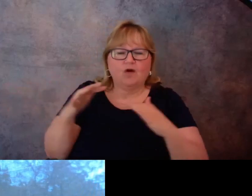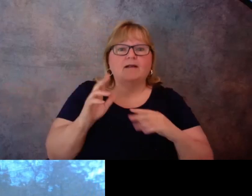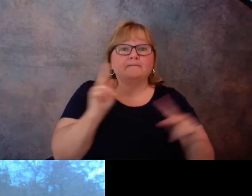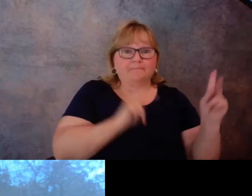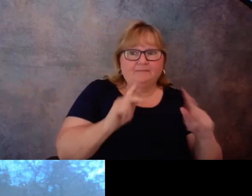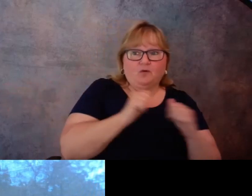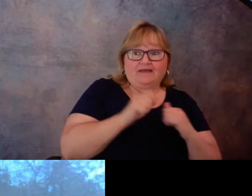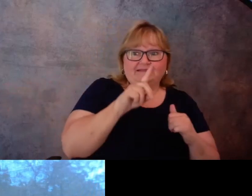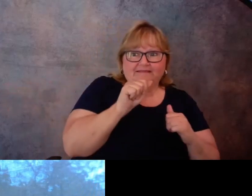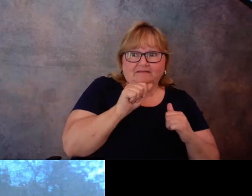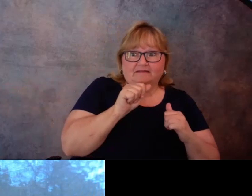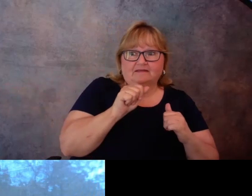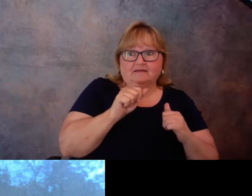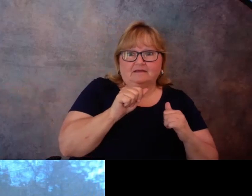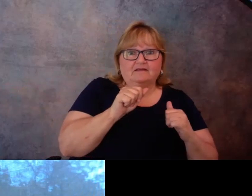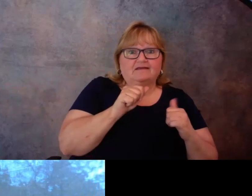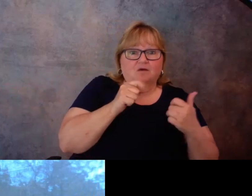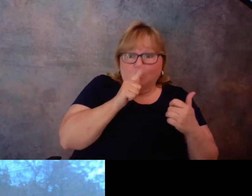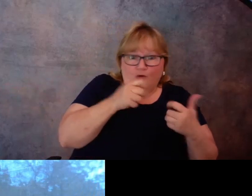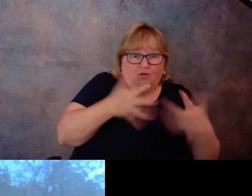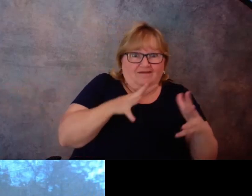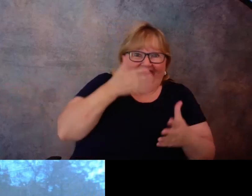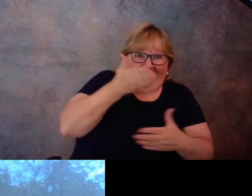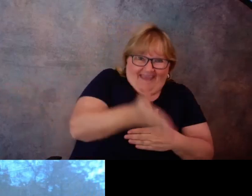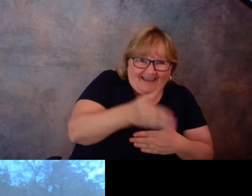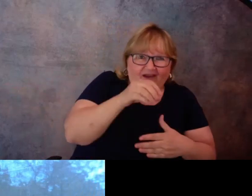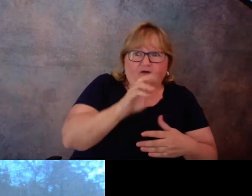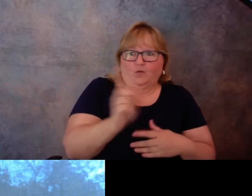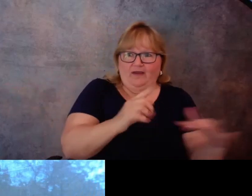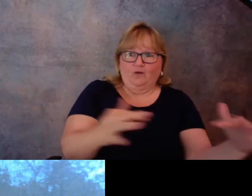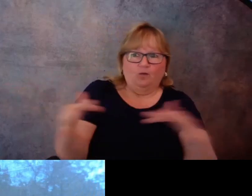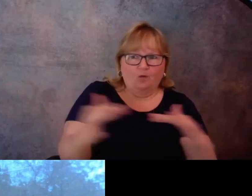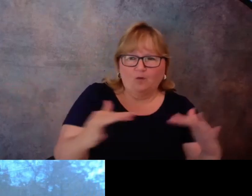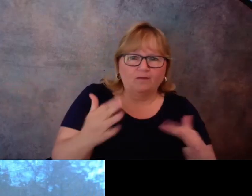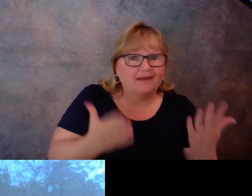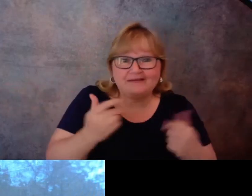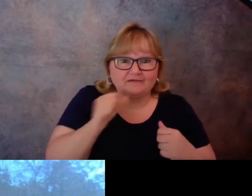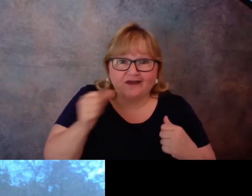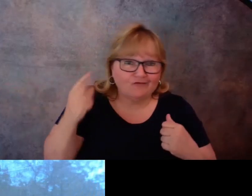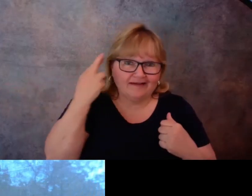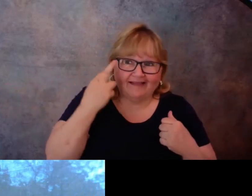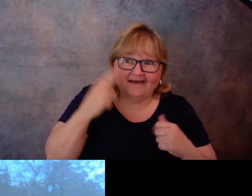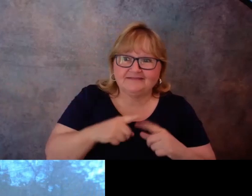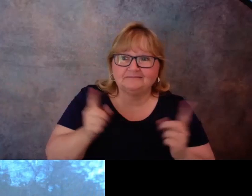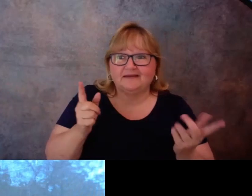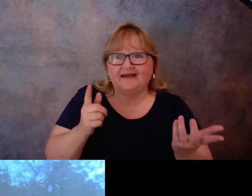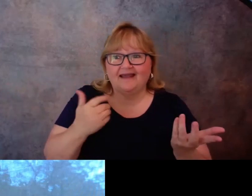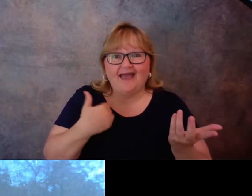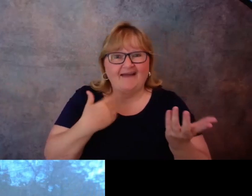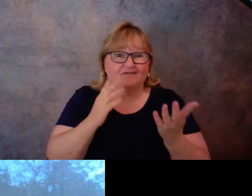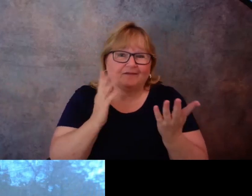disabilities caught up in theater of action and so forth. You may not be aware that there are at least